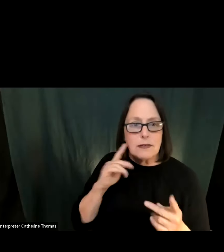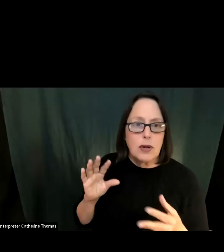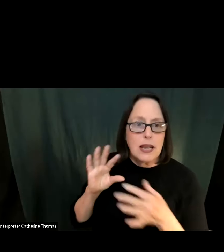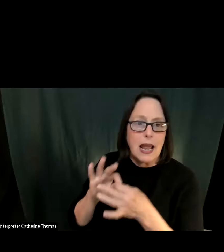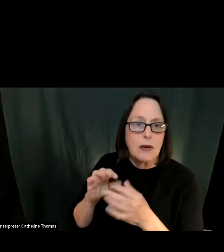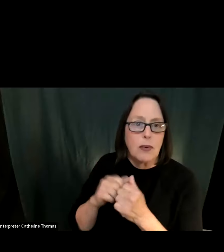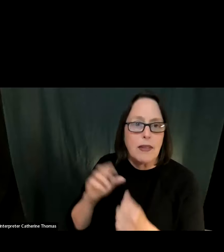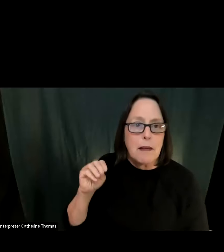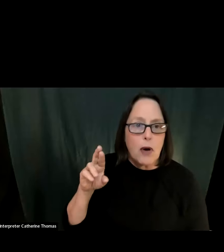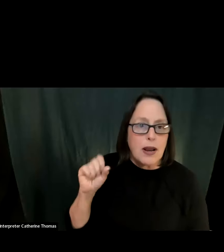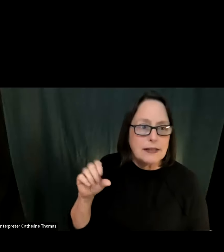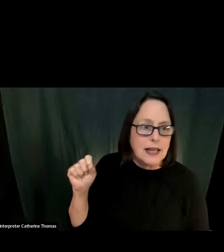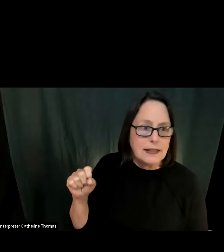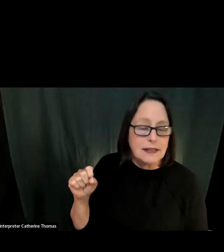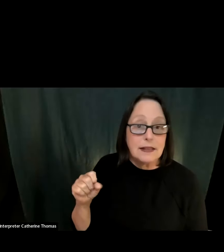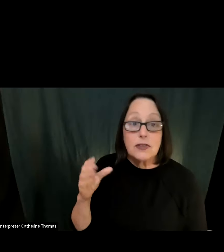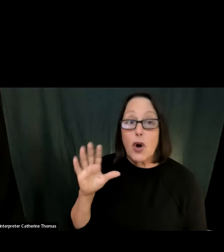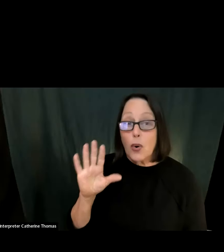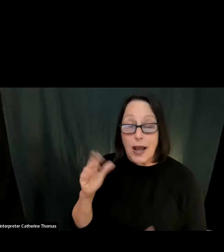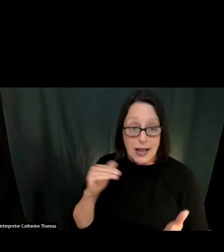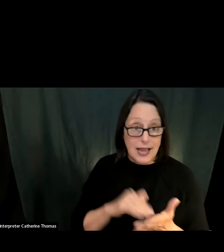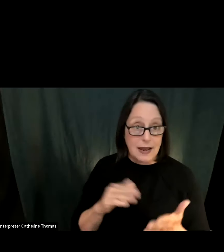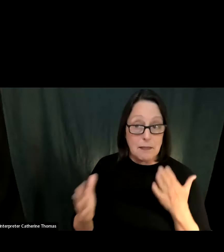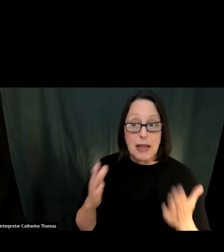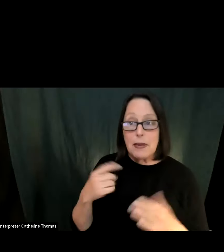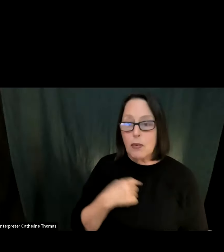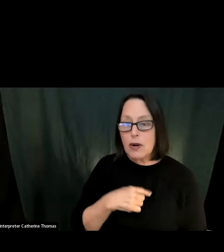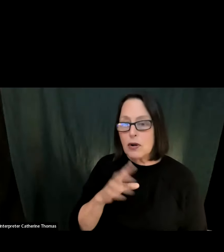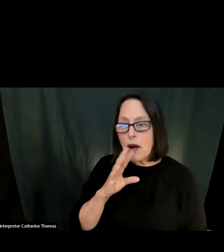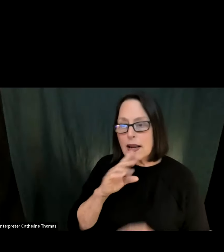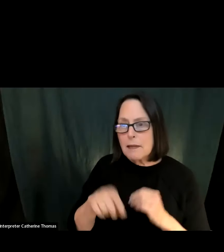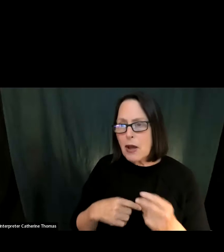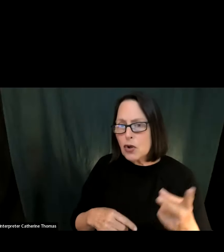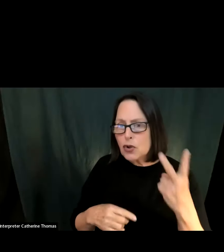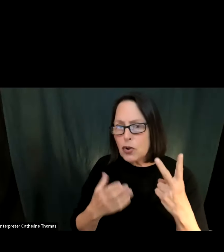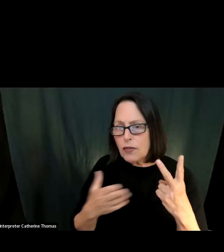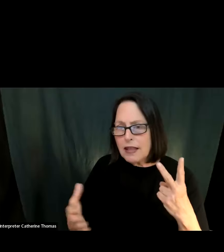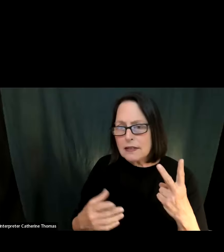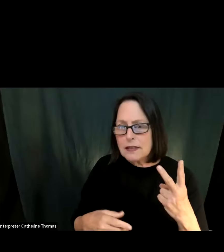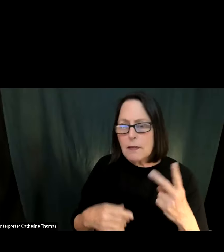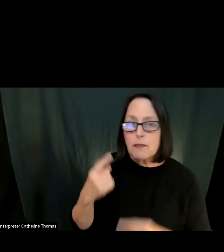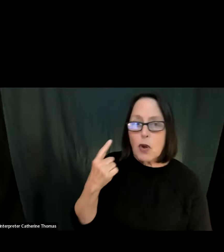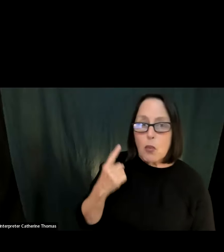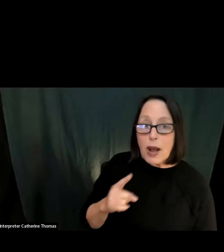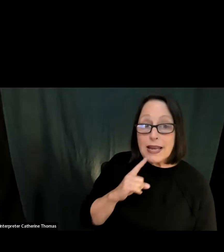MRSS. So I think, again, we're talking maybe about two pieces. One is a way of